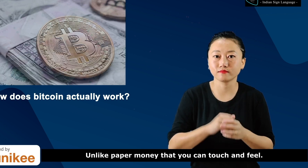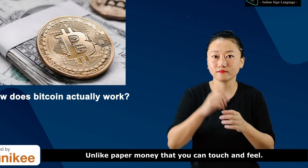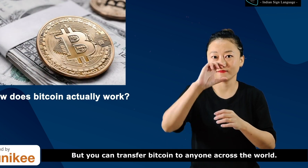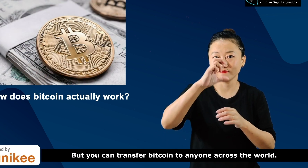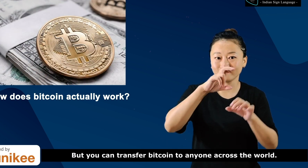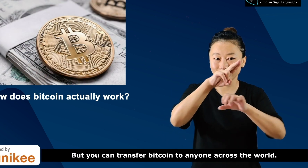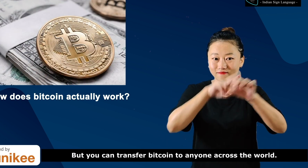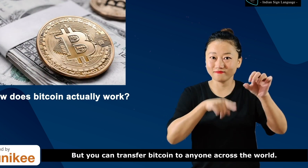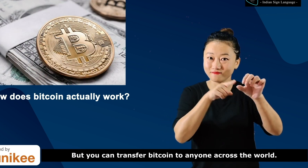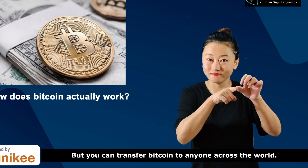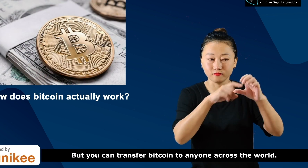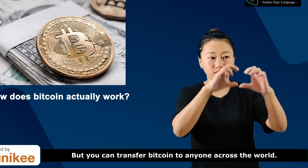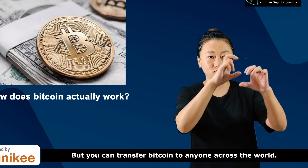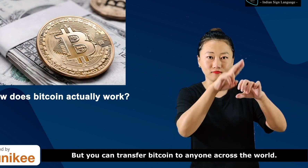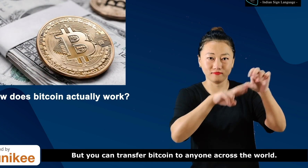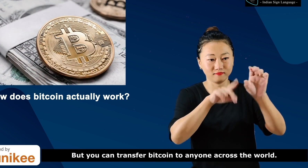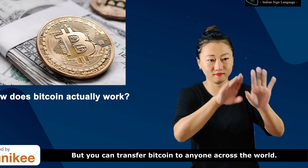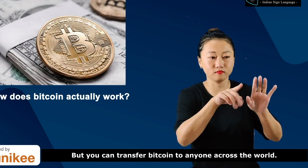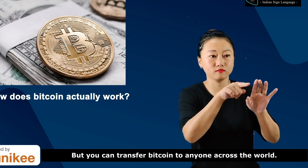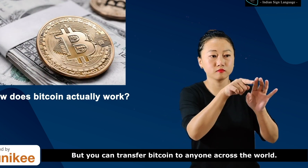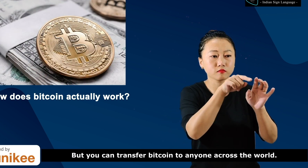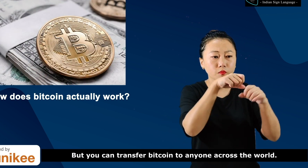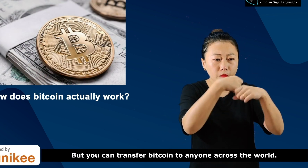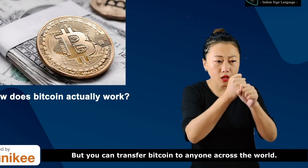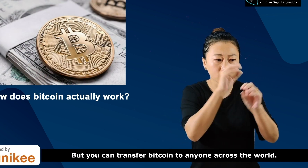But you can transfer Bitcoin to anyone across the world